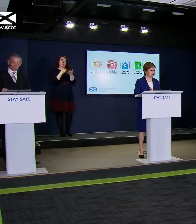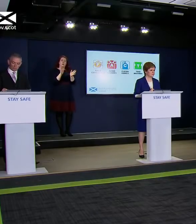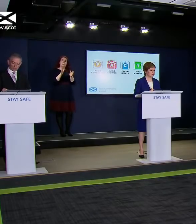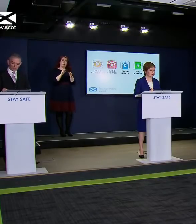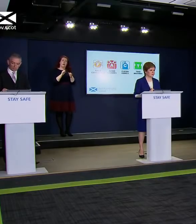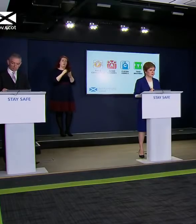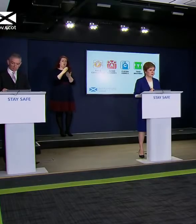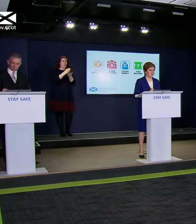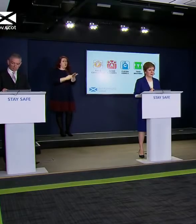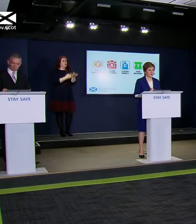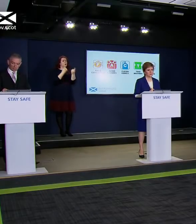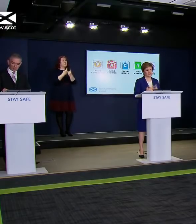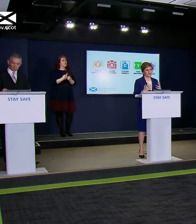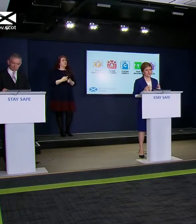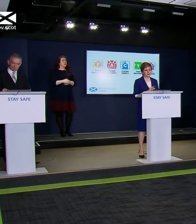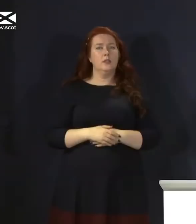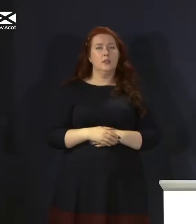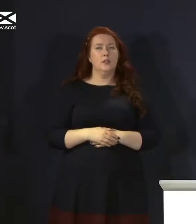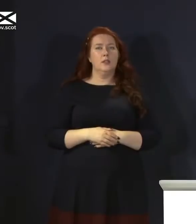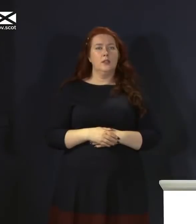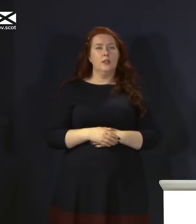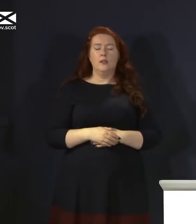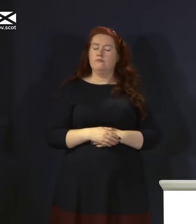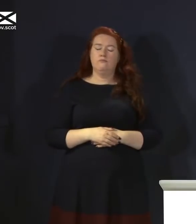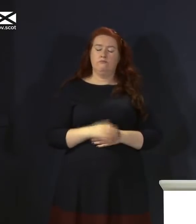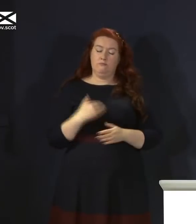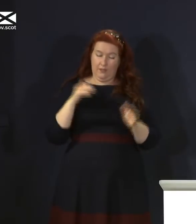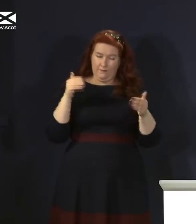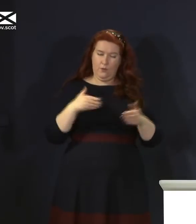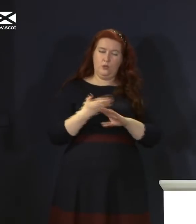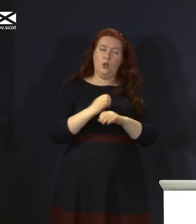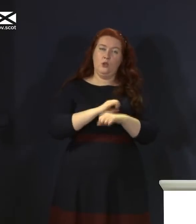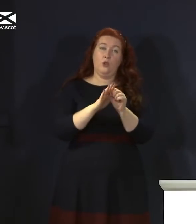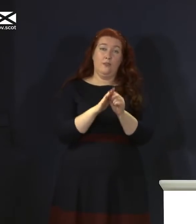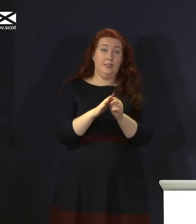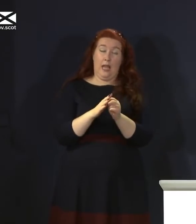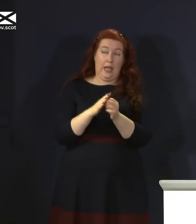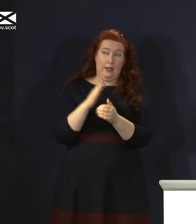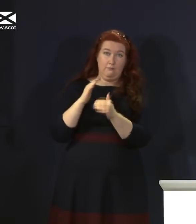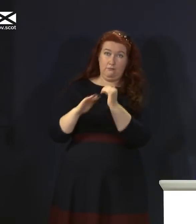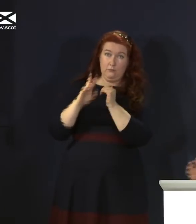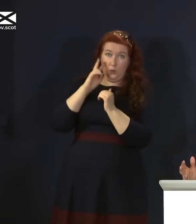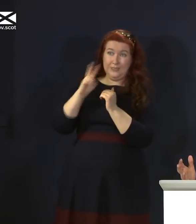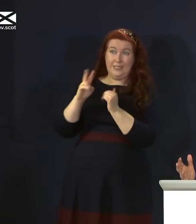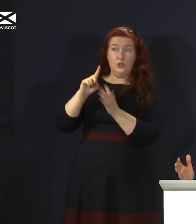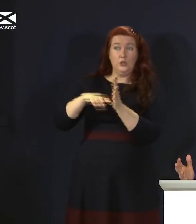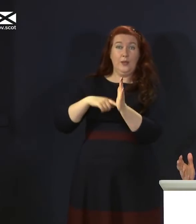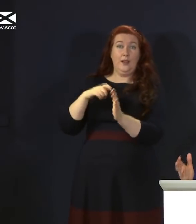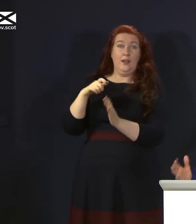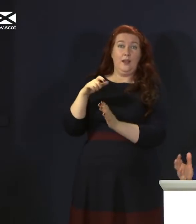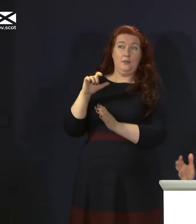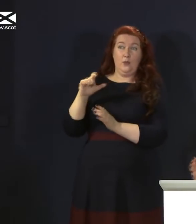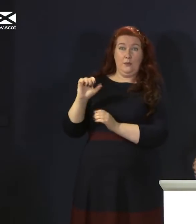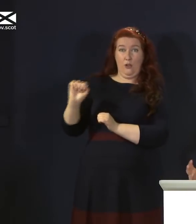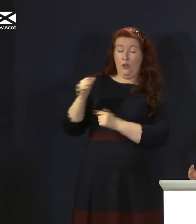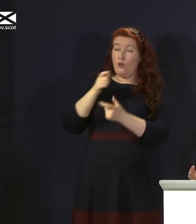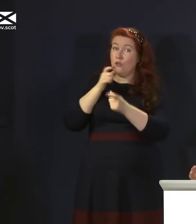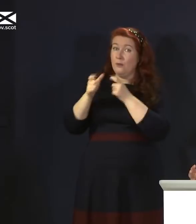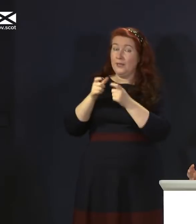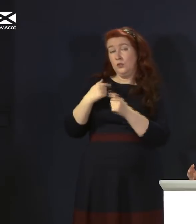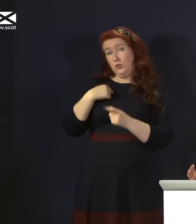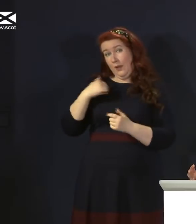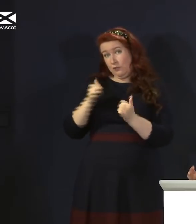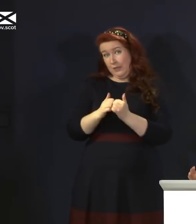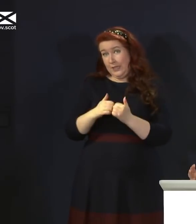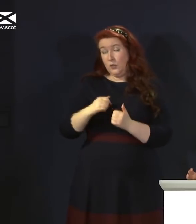as well. Thank you. I'm not going to stray away from COVID. I've not seen Joanna's comments, but, you know, do I agree that the Scottish Government